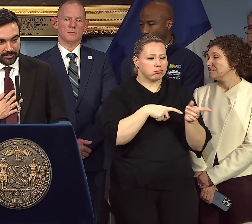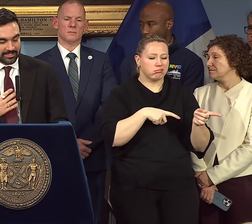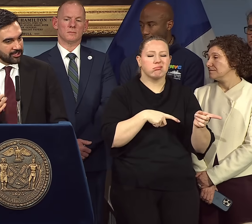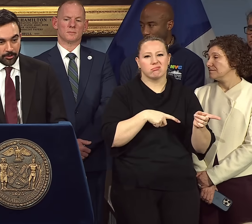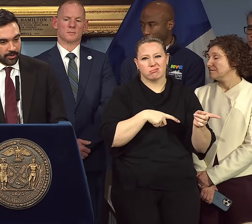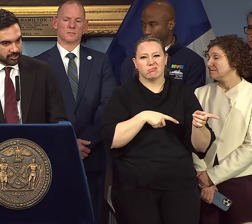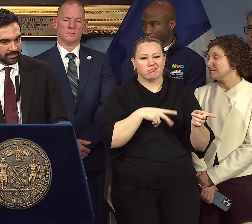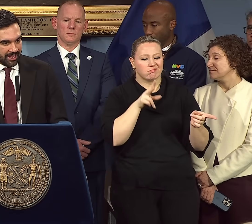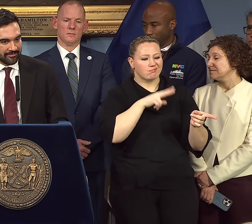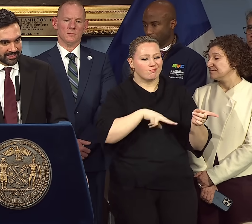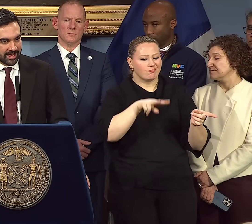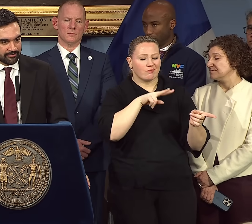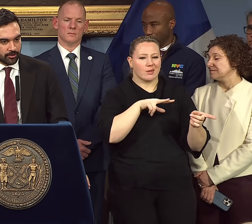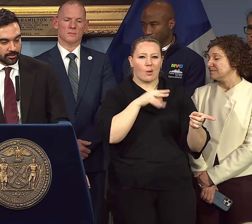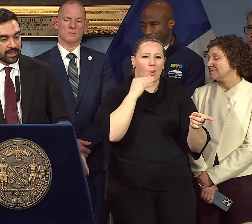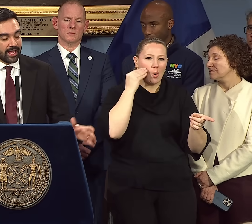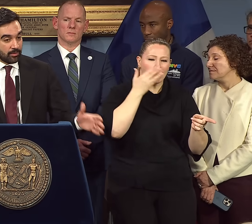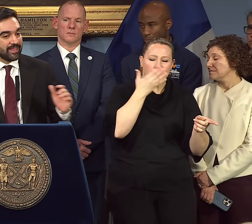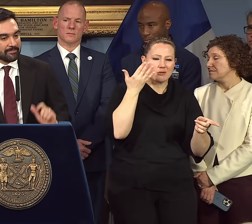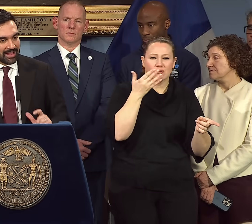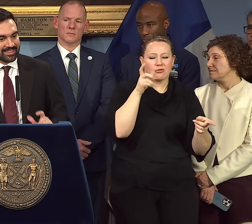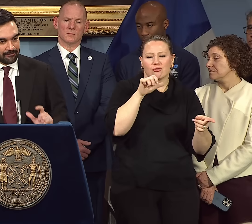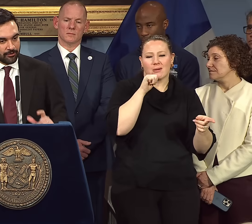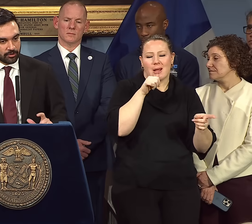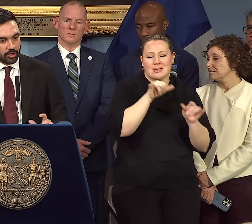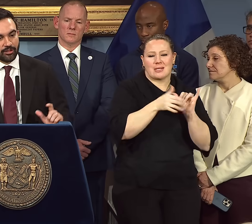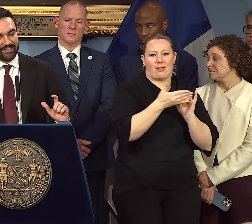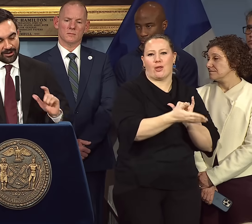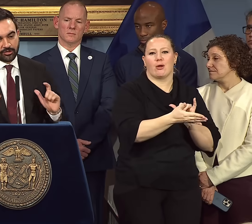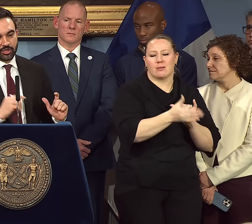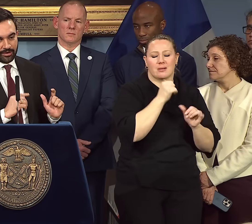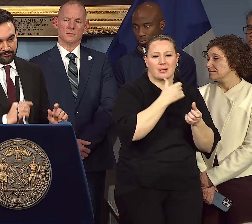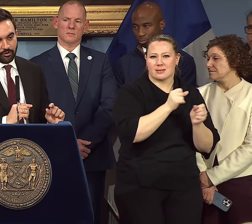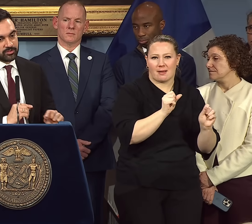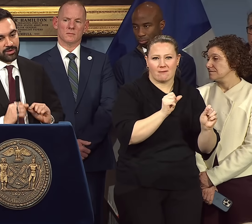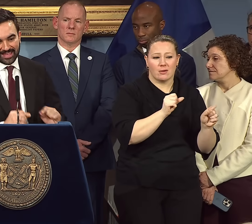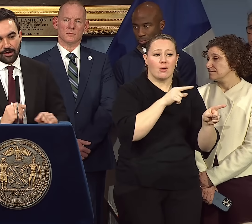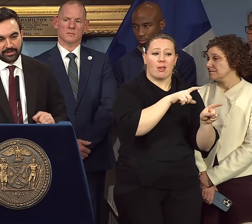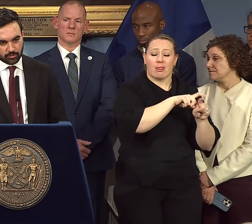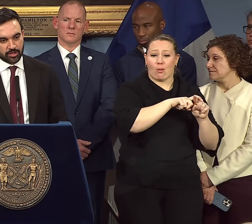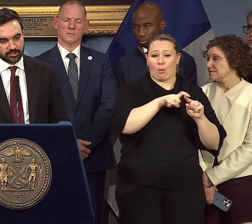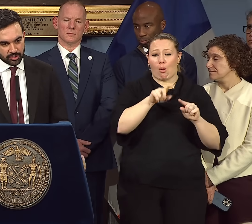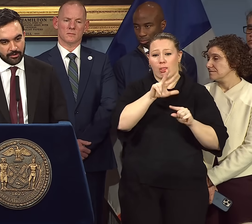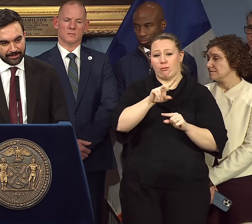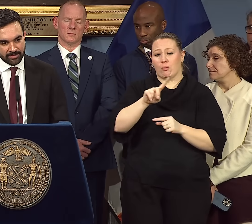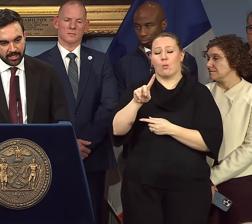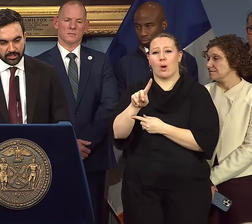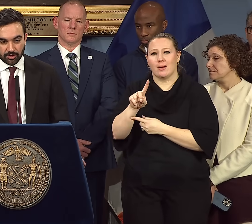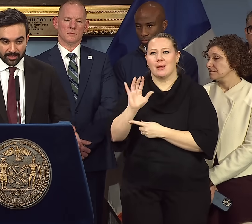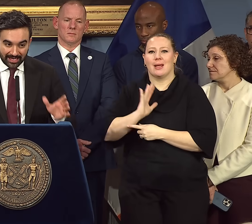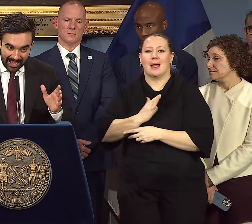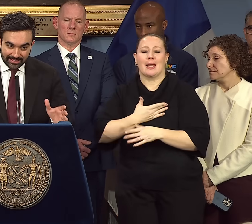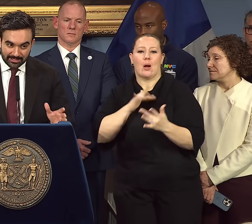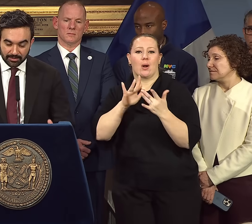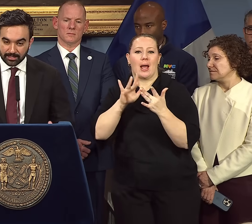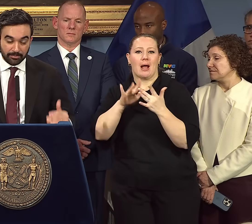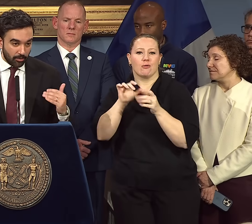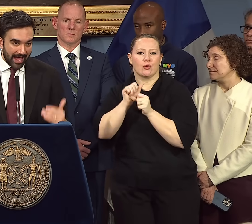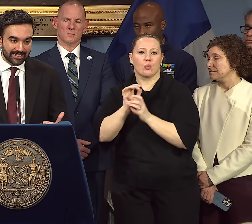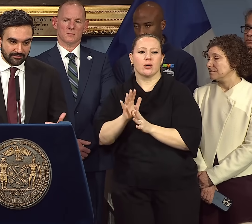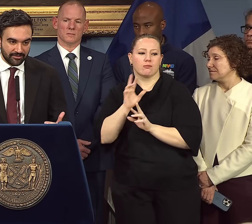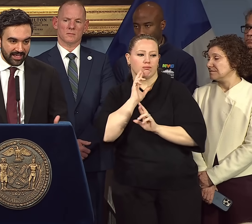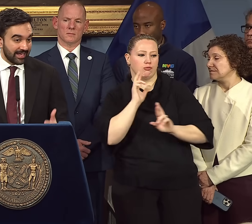know, which is that no one should be out in this kind of cold. And when they make that phone call, that also informs where the outreach workers are going. So it has to